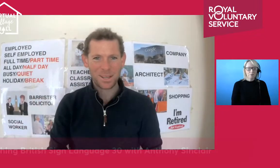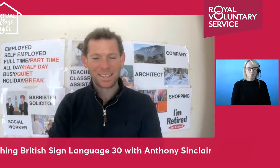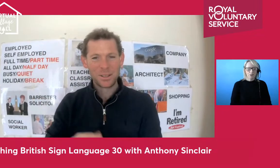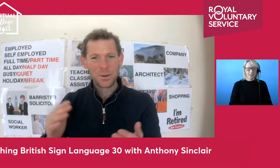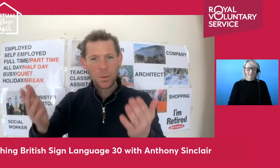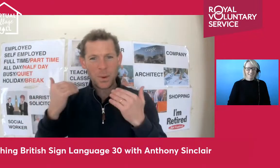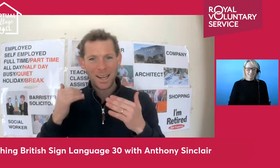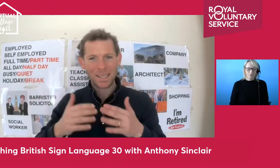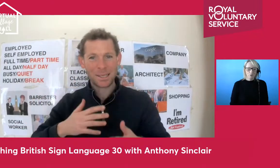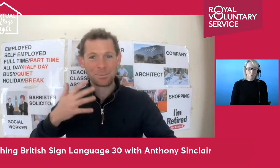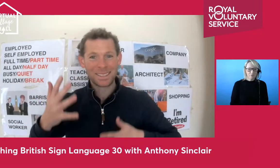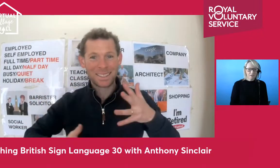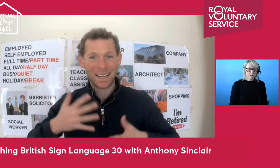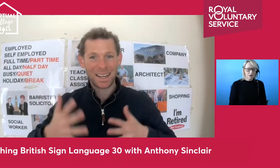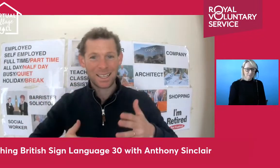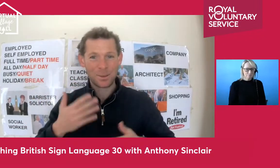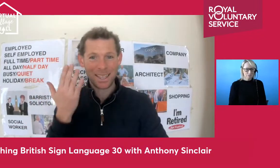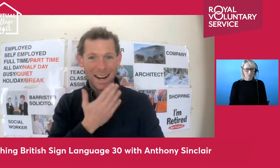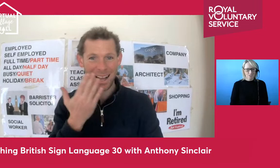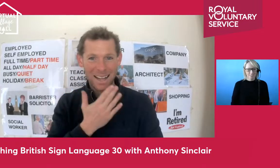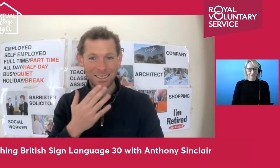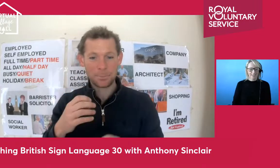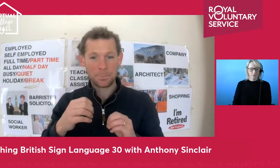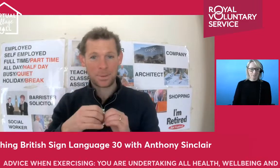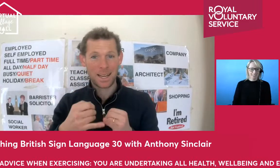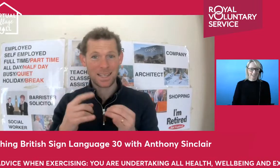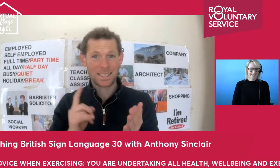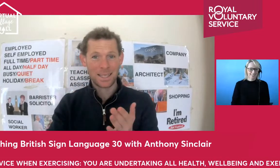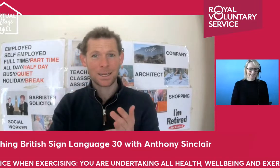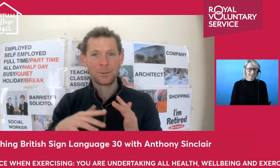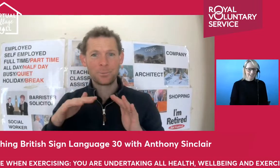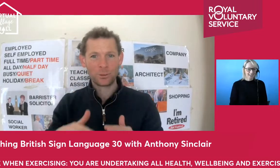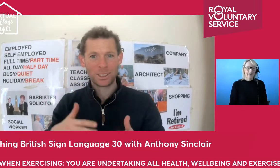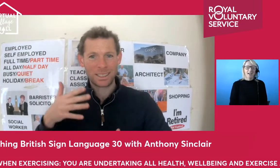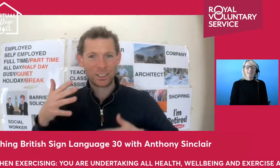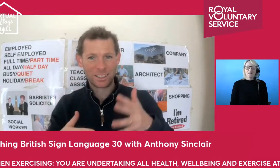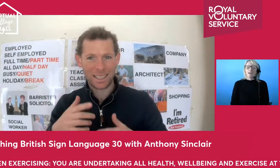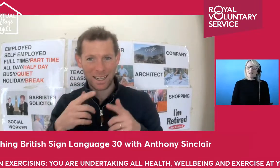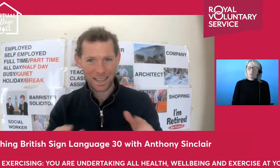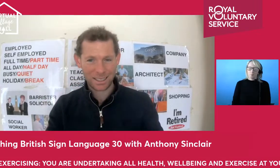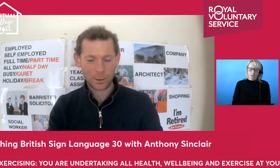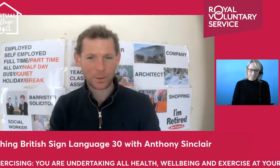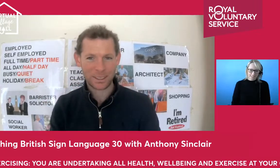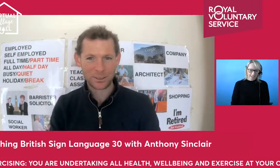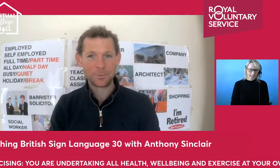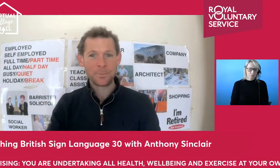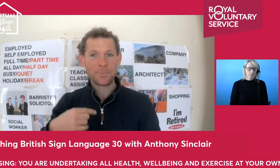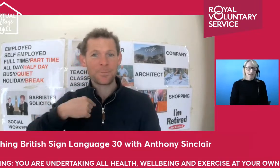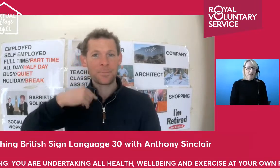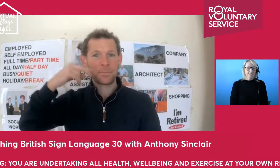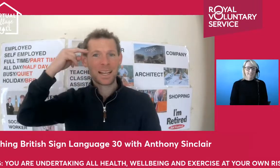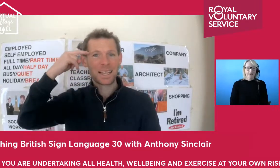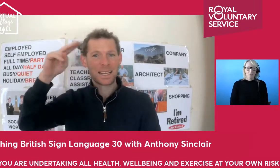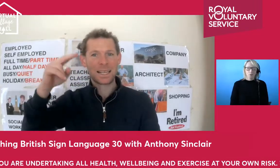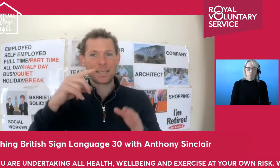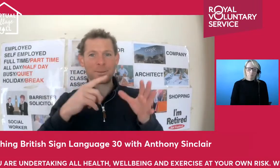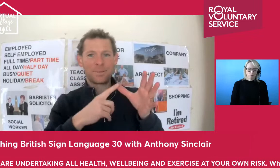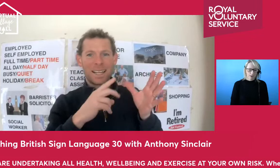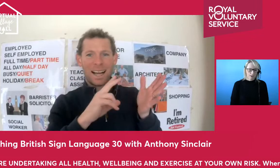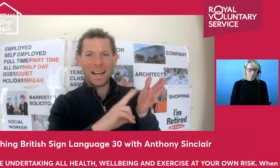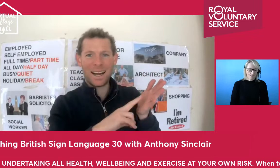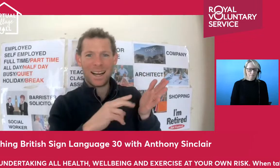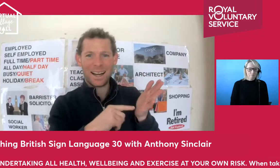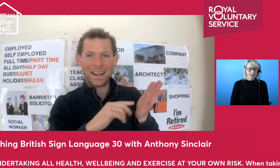Hello, everybody. You're all very welcome to our sign language class today. It's our British Sign Language class, and you're